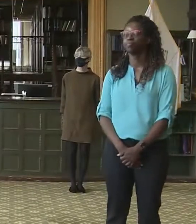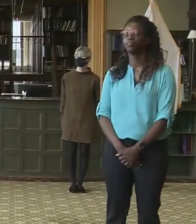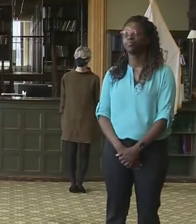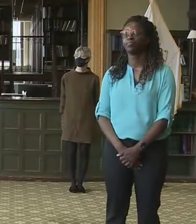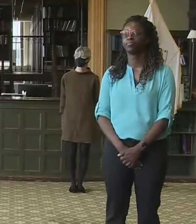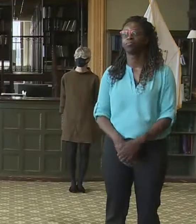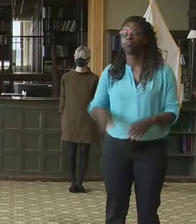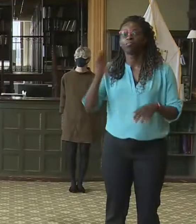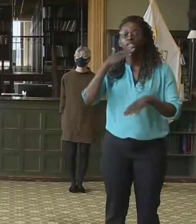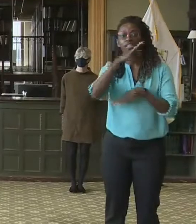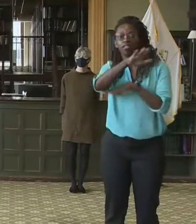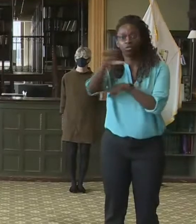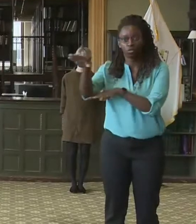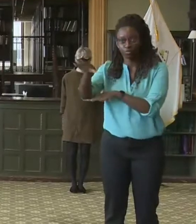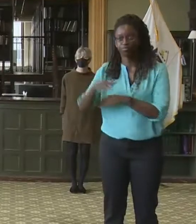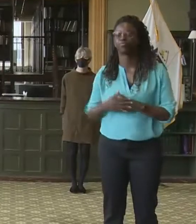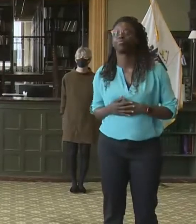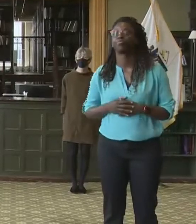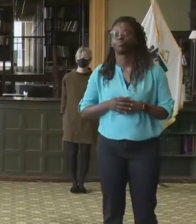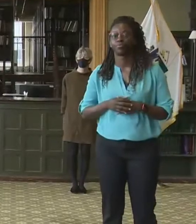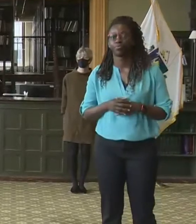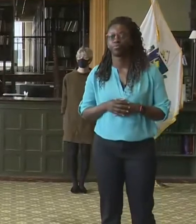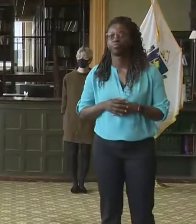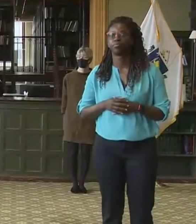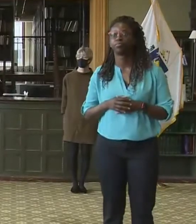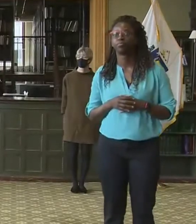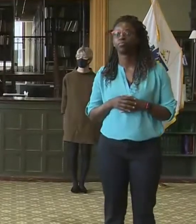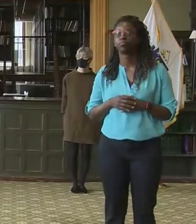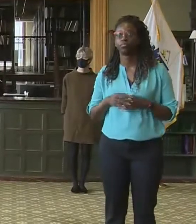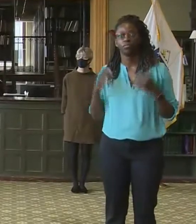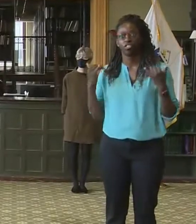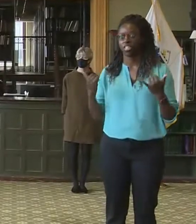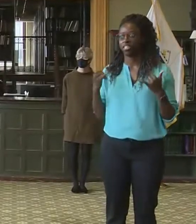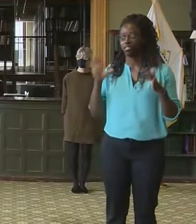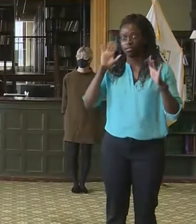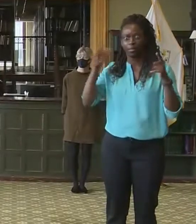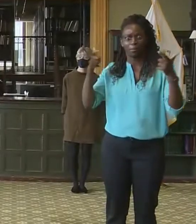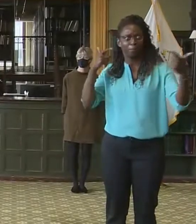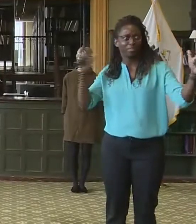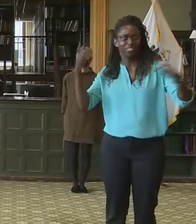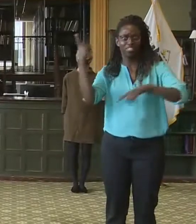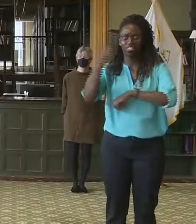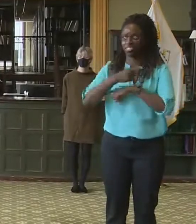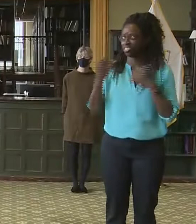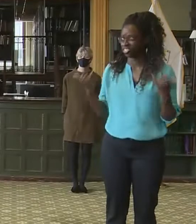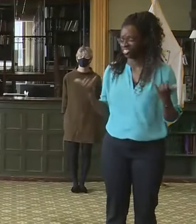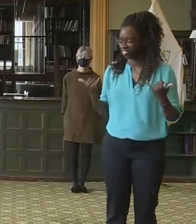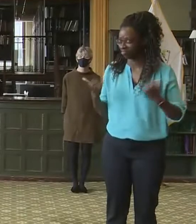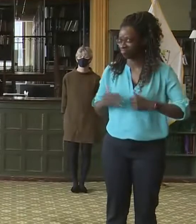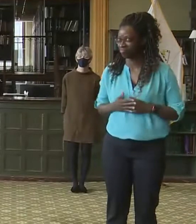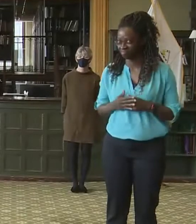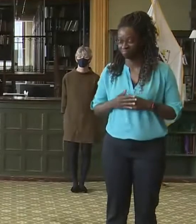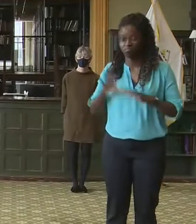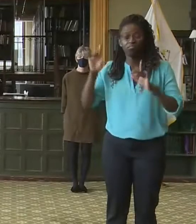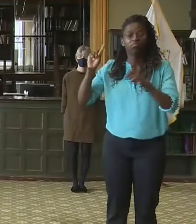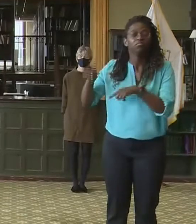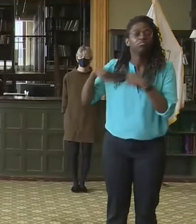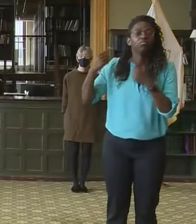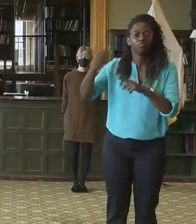Good afternoon. Today is obviously a big day in our 15-month fight against